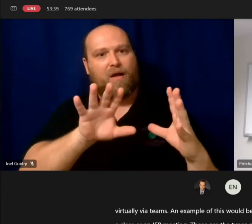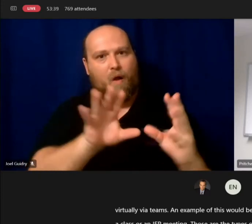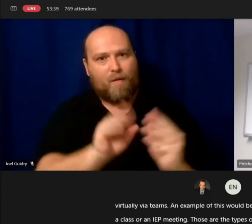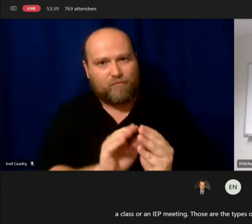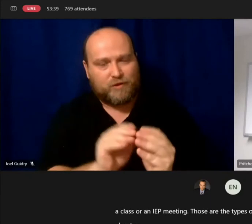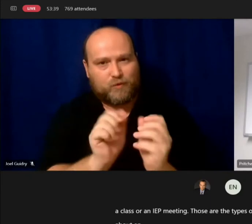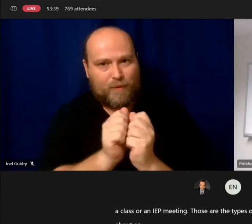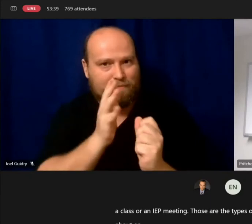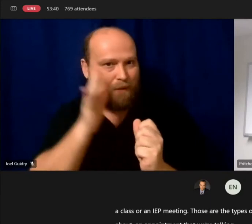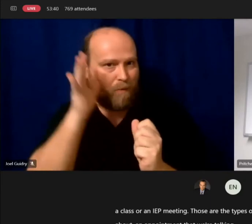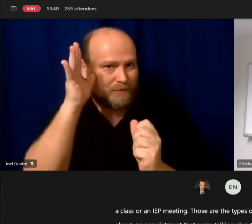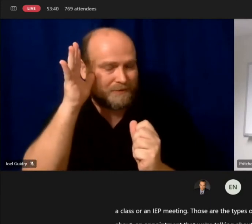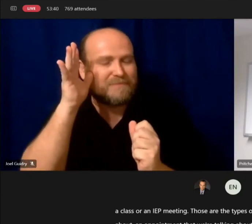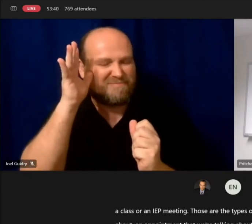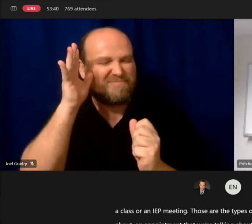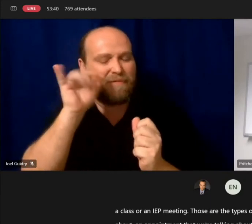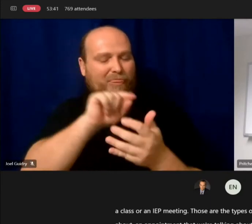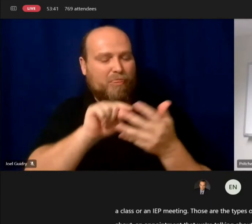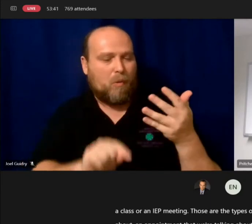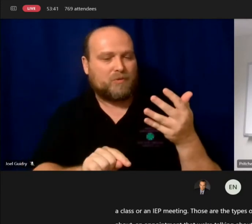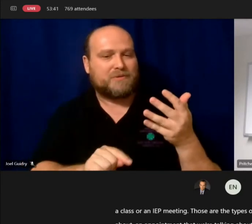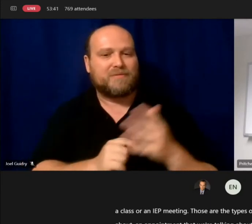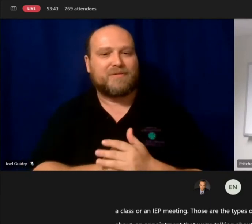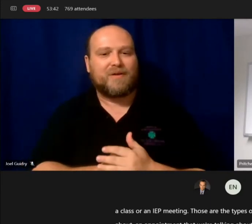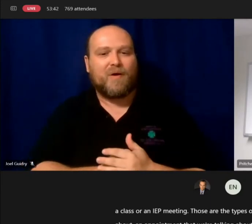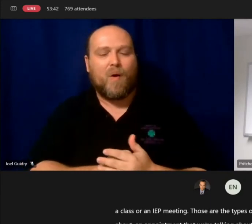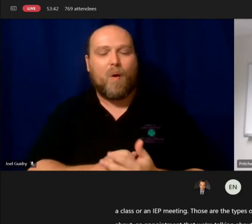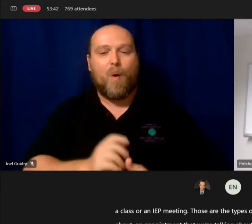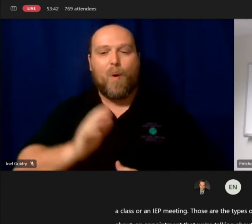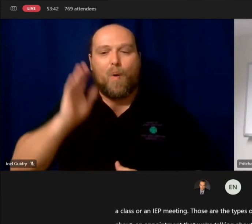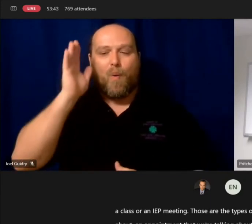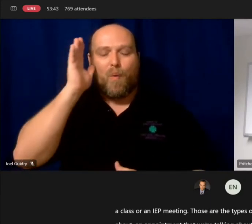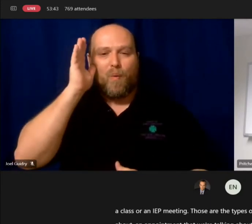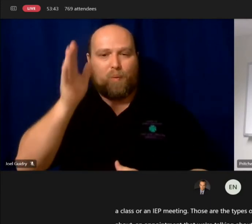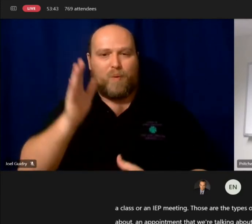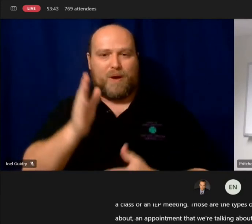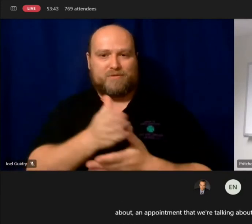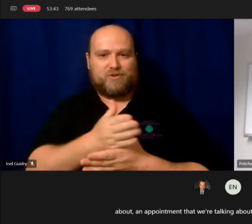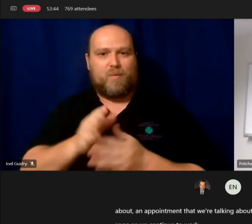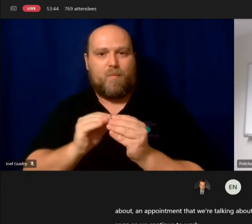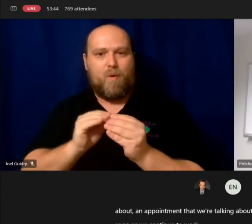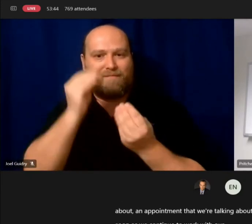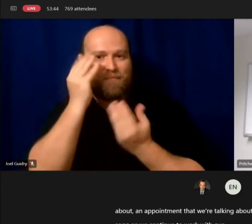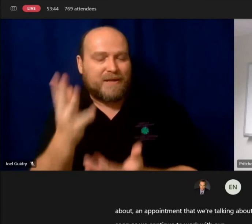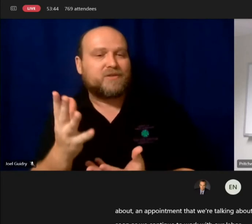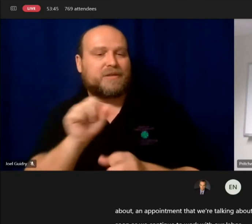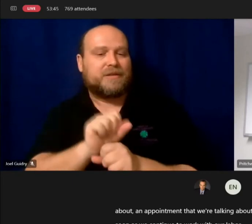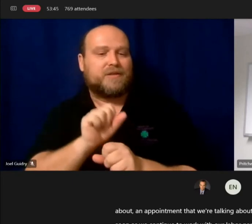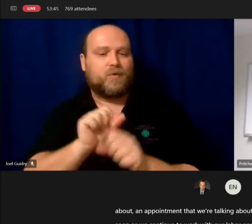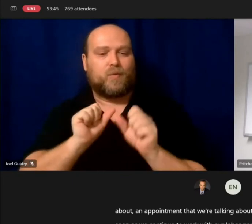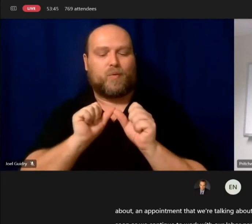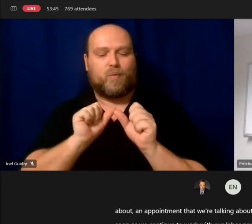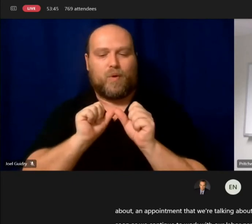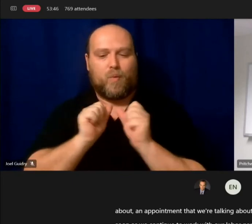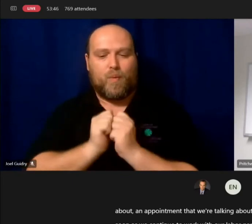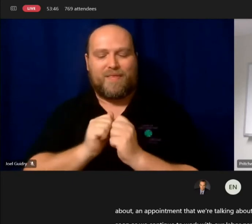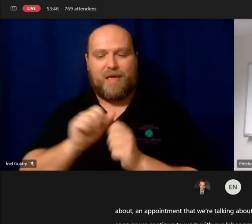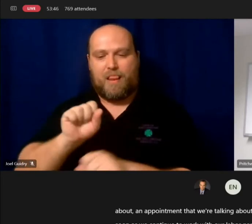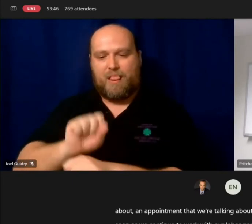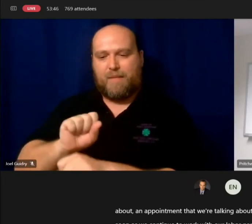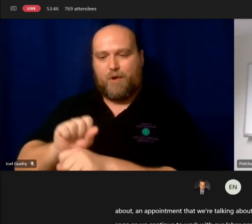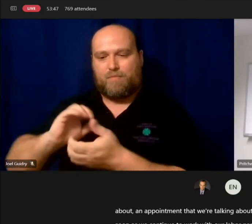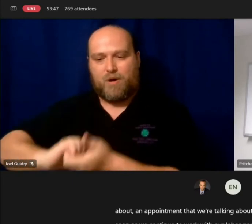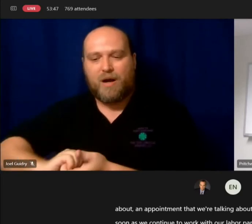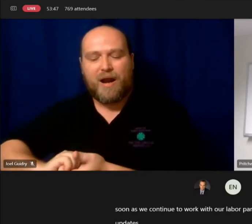will share more information soon as we continue to work with our labor partners and receive additional updates from state and local public health